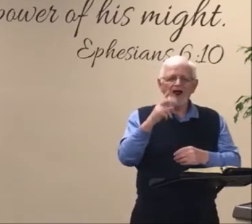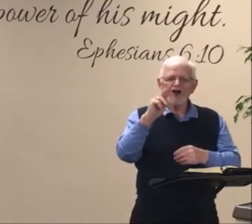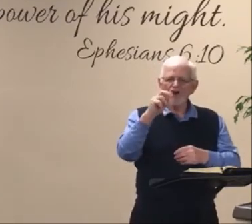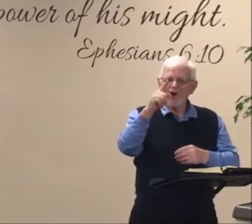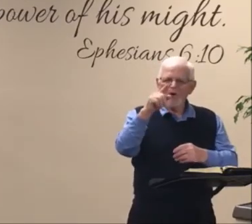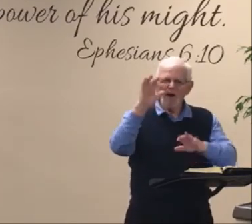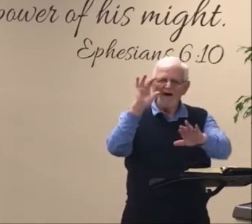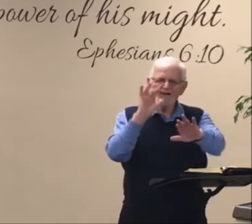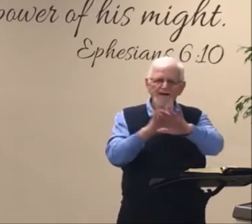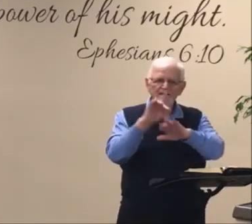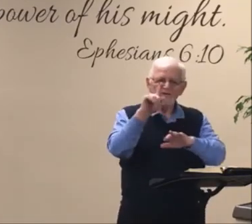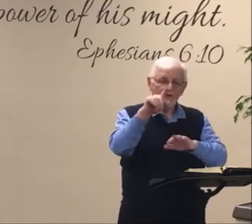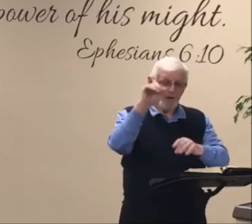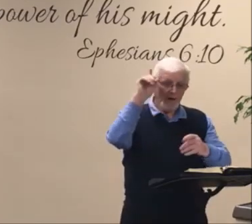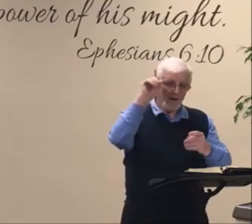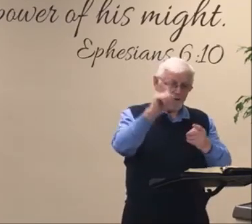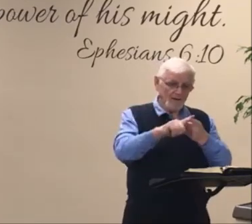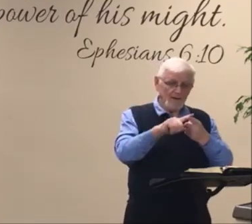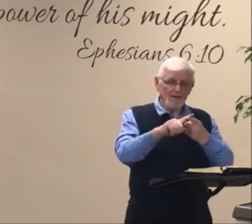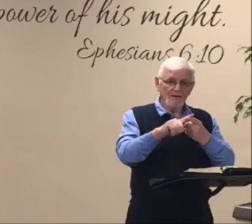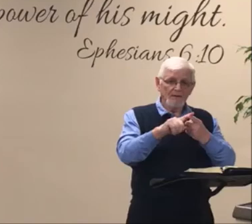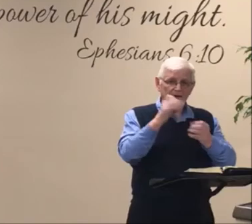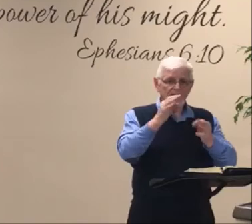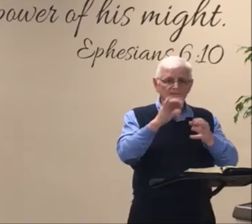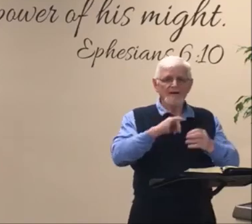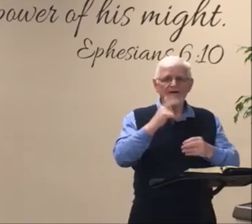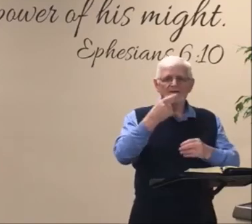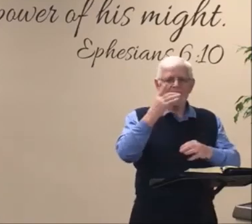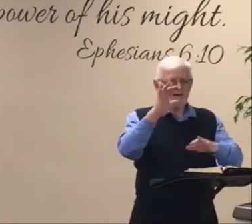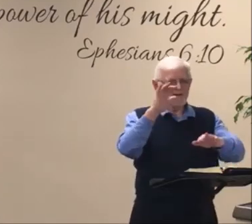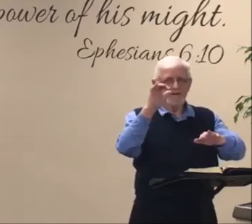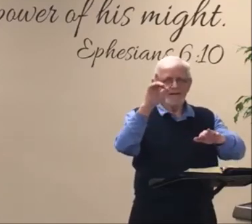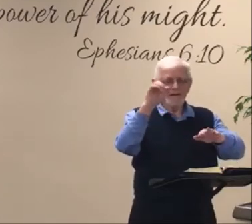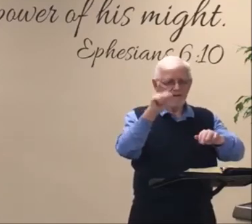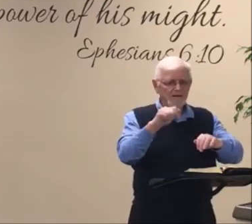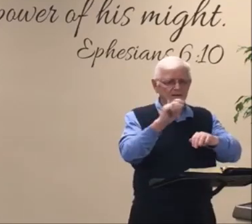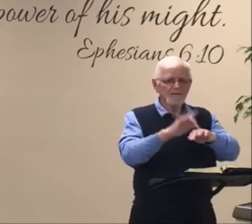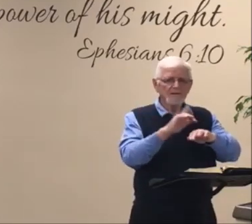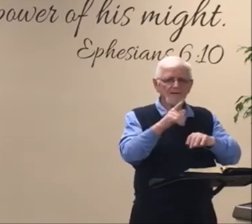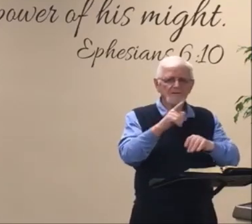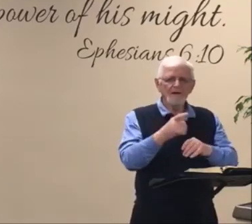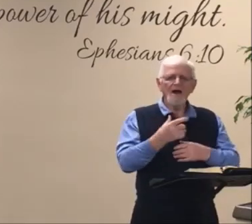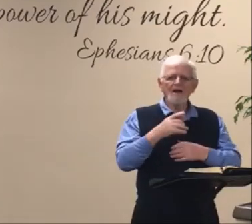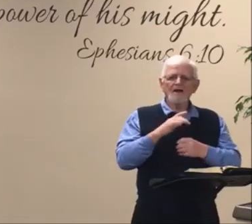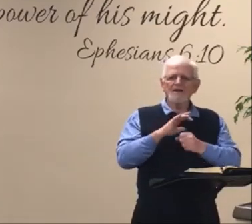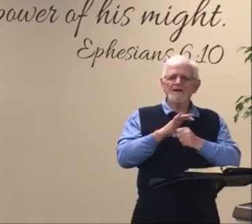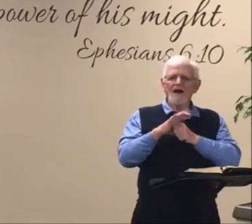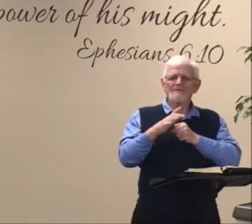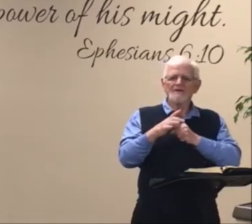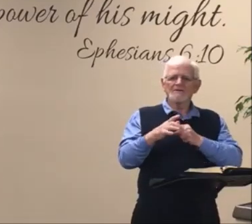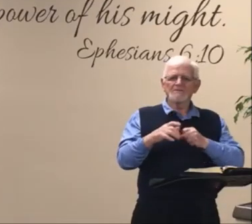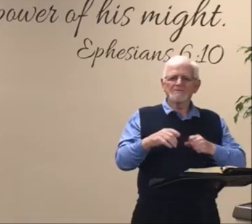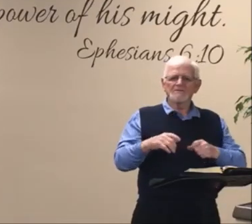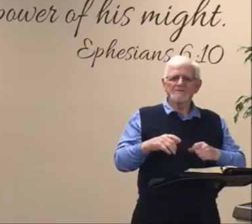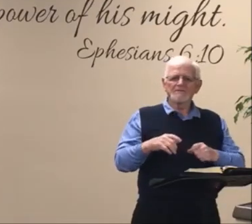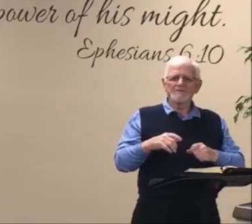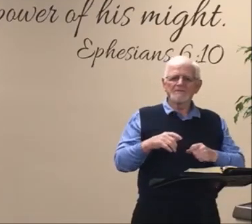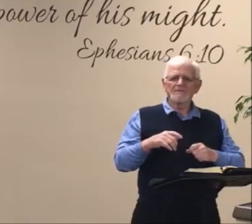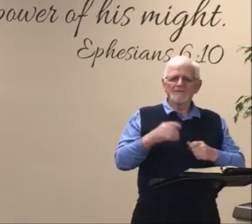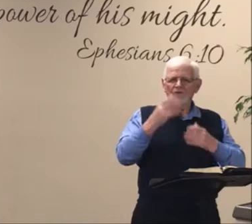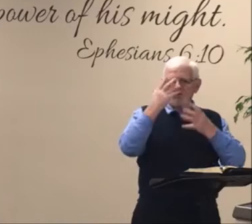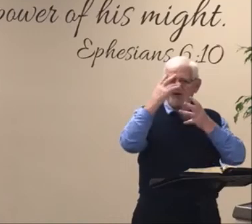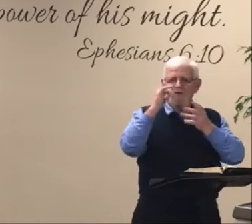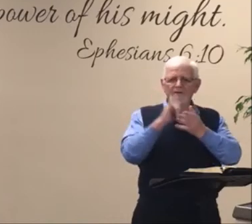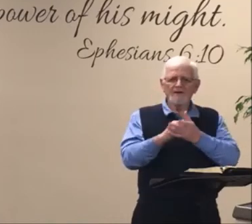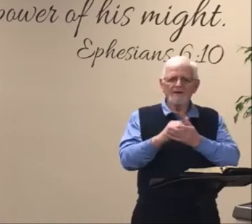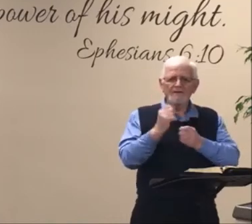you unless I say they can touch you. And you have the confidence, the absolute confidence to know that